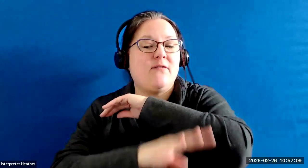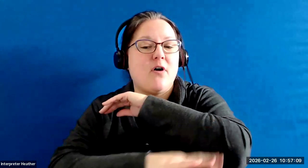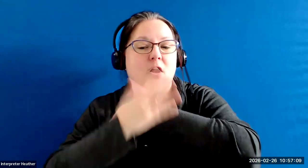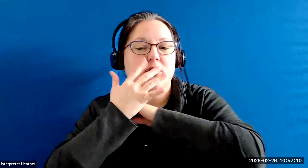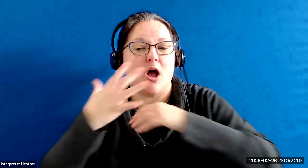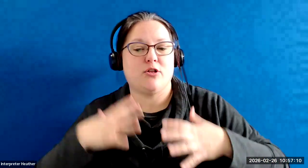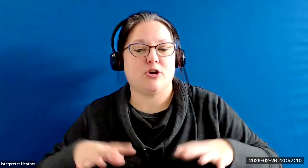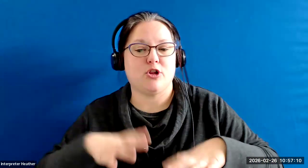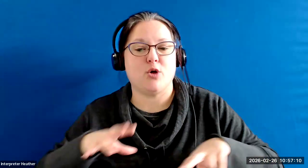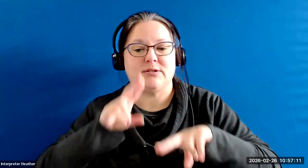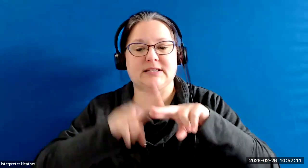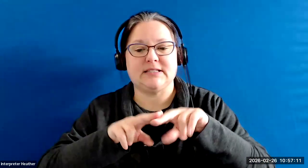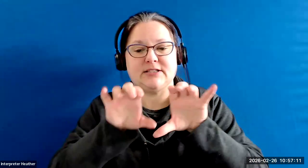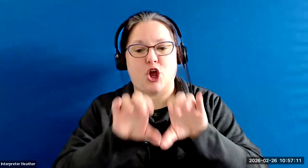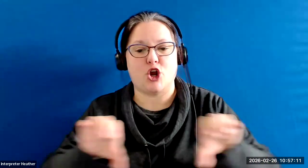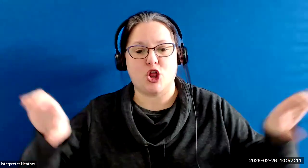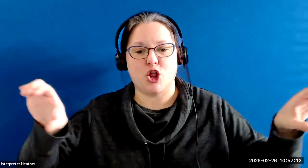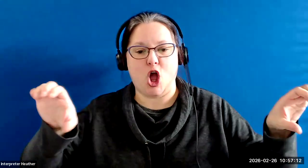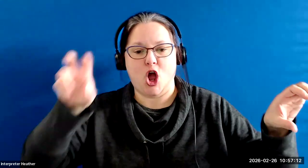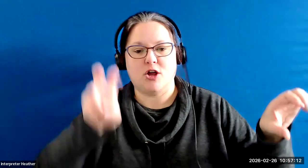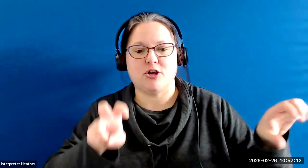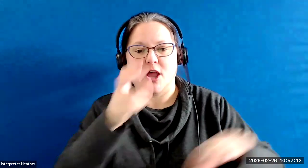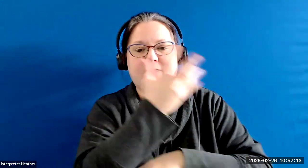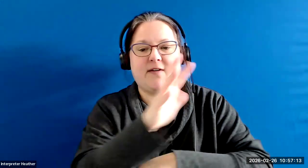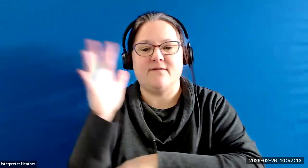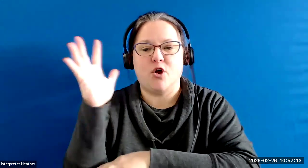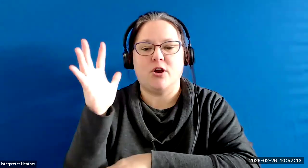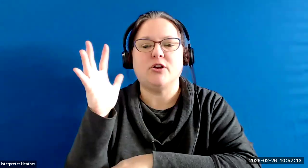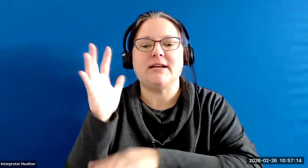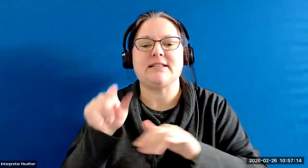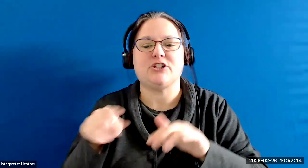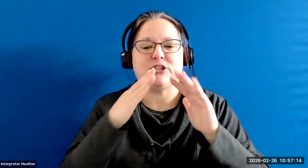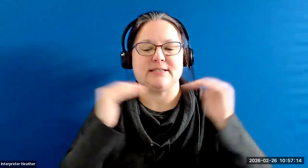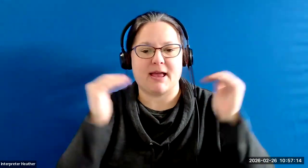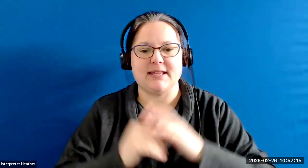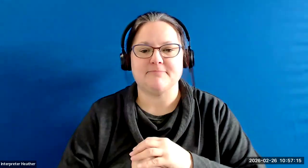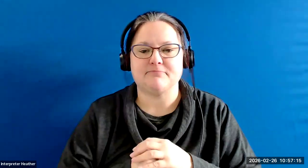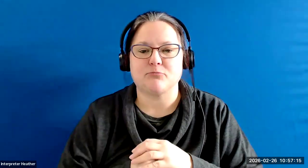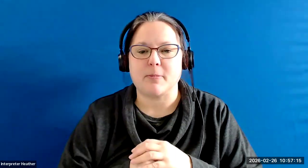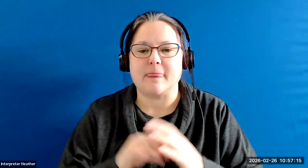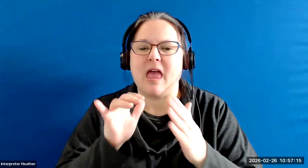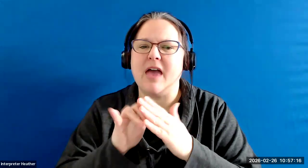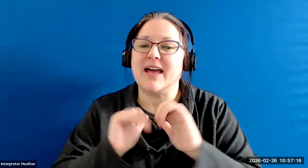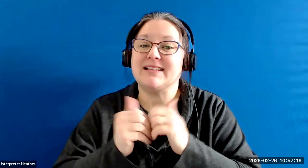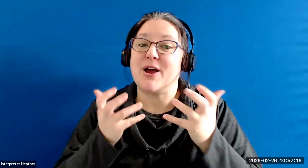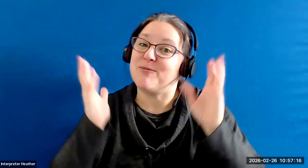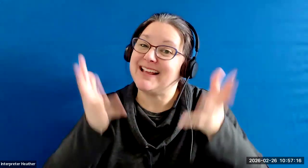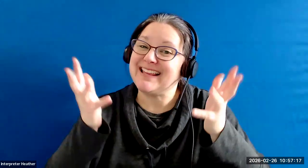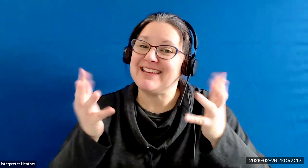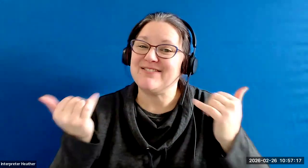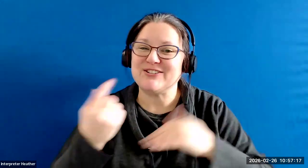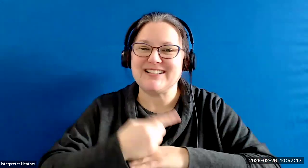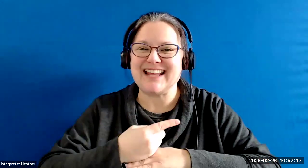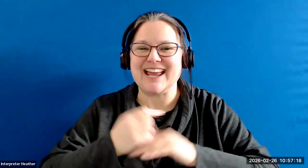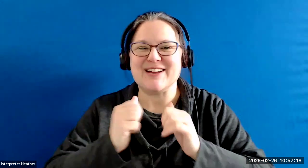forest with green trees behind her, and she is smiling. And that's how I want to leave you all today,